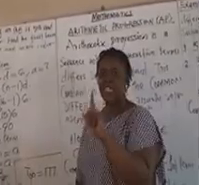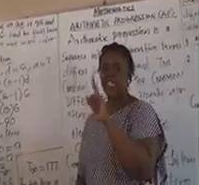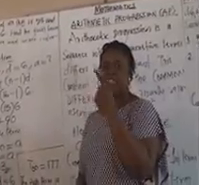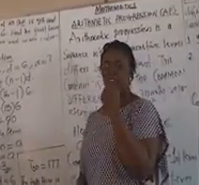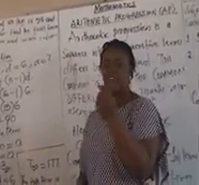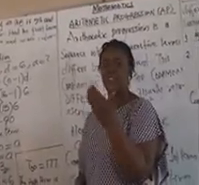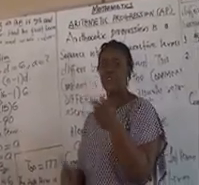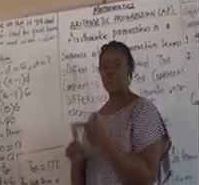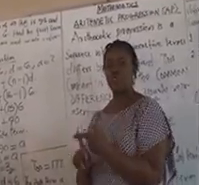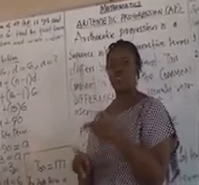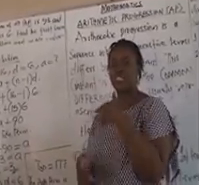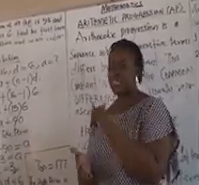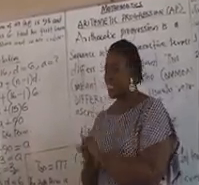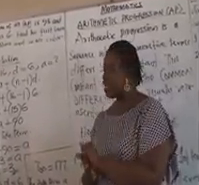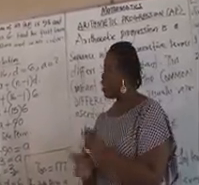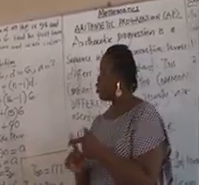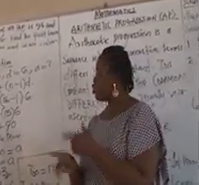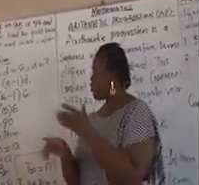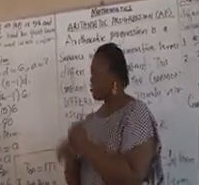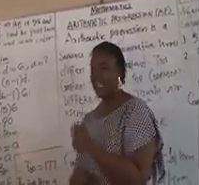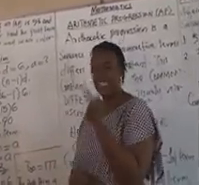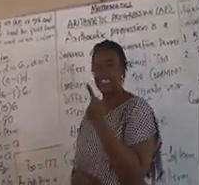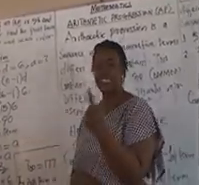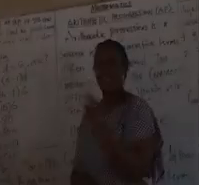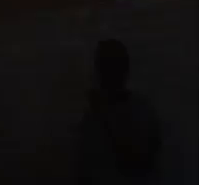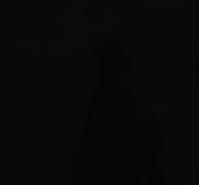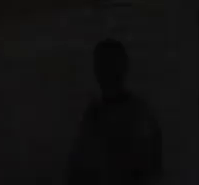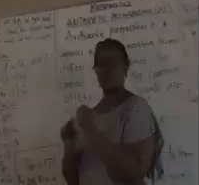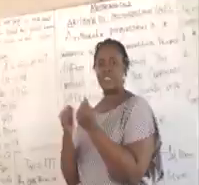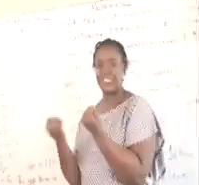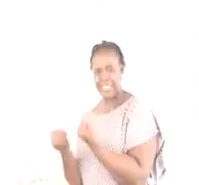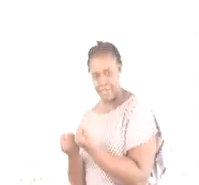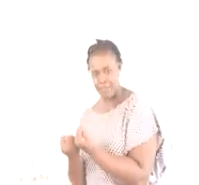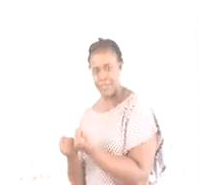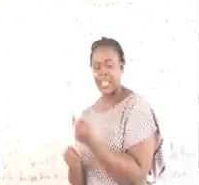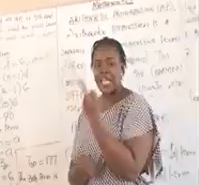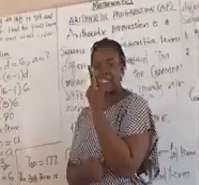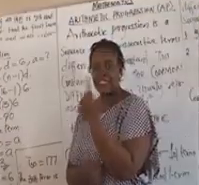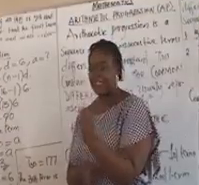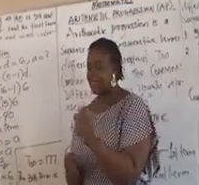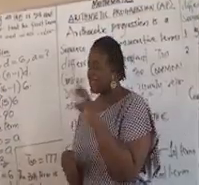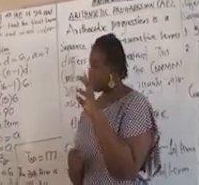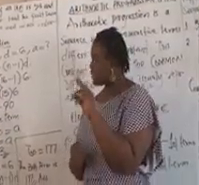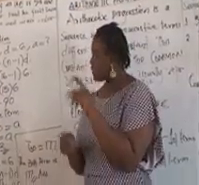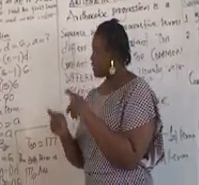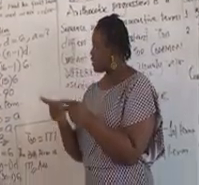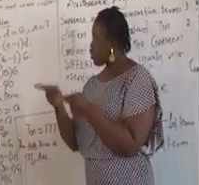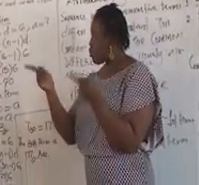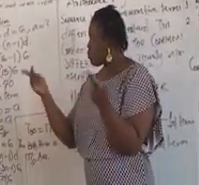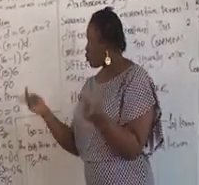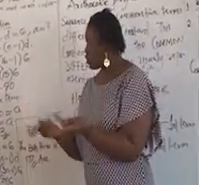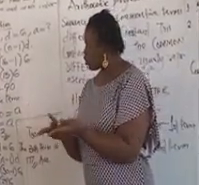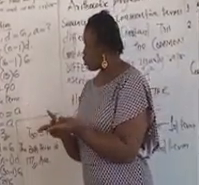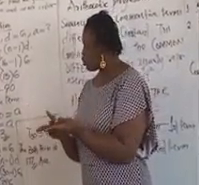thing to establish is to find the first term. And I said that the 16th position, which is the 16th